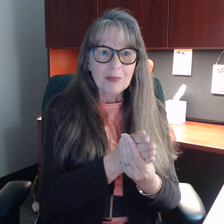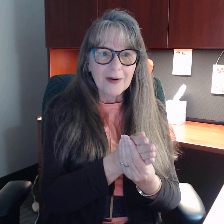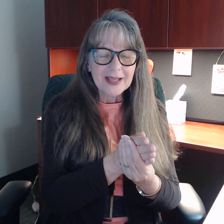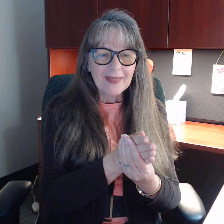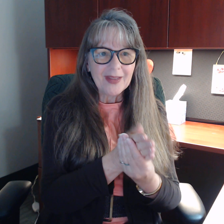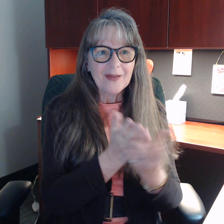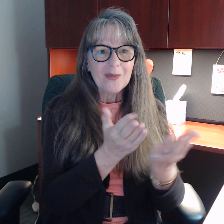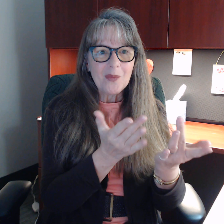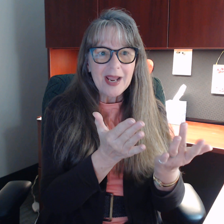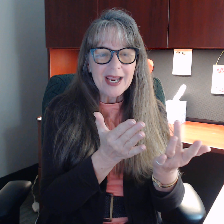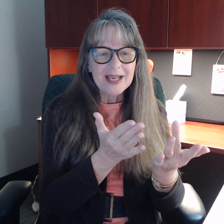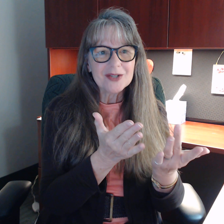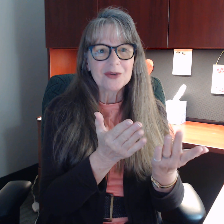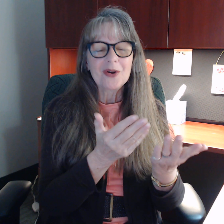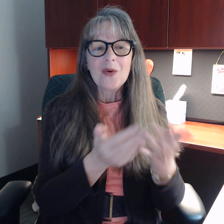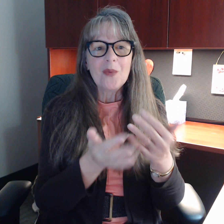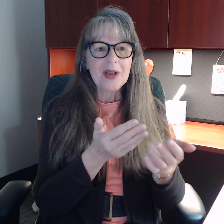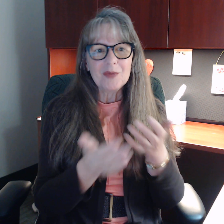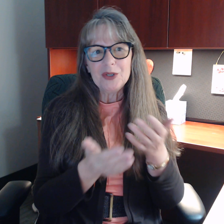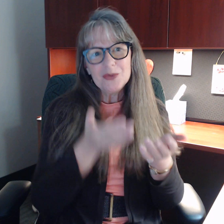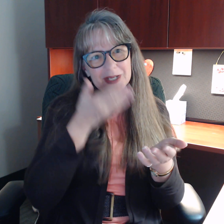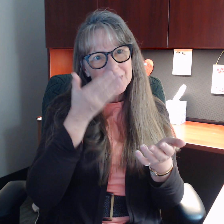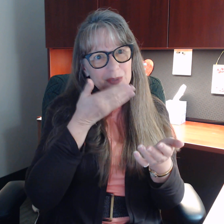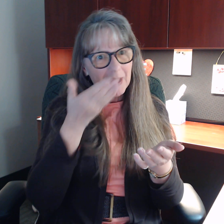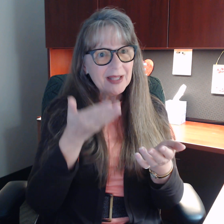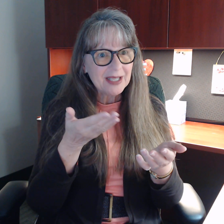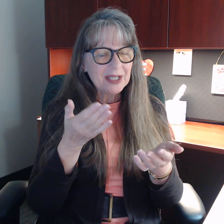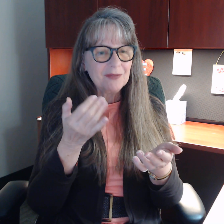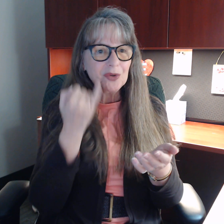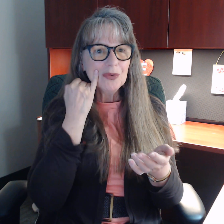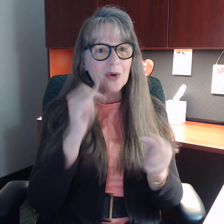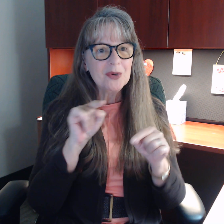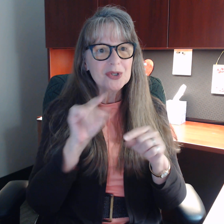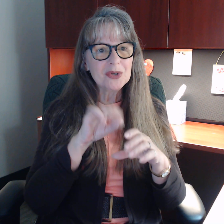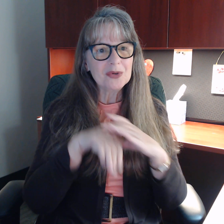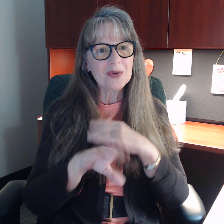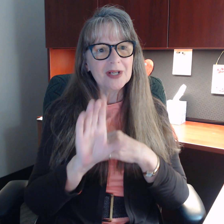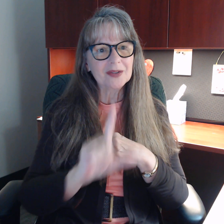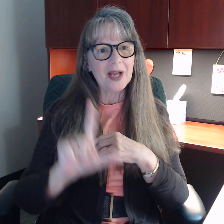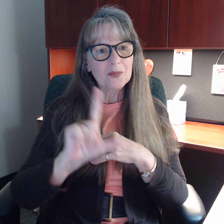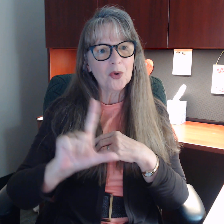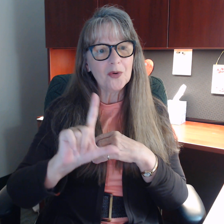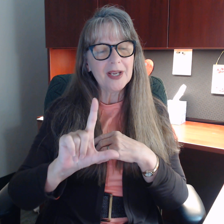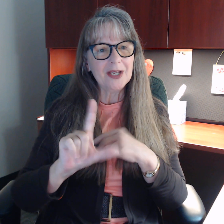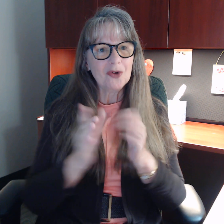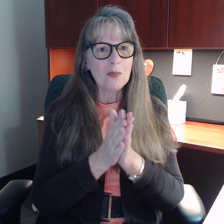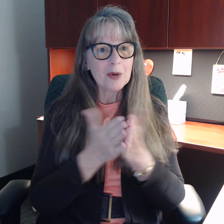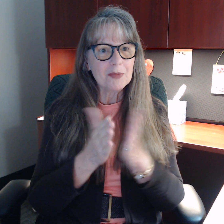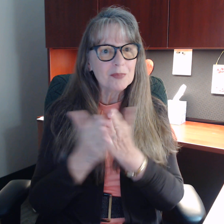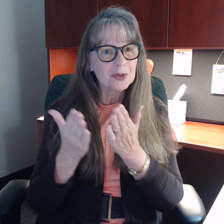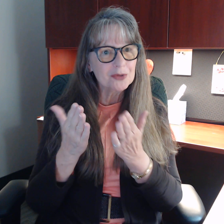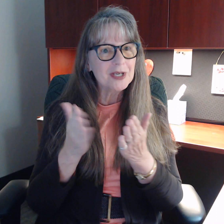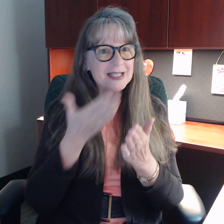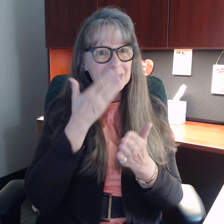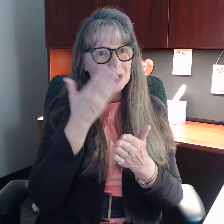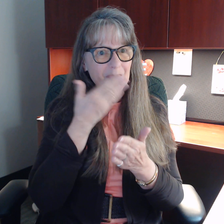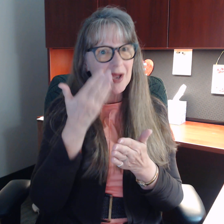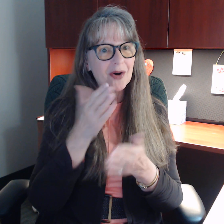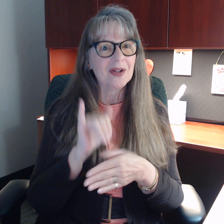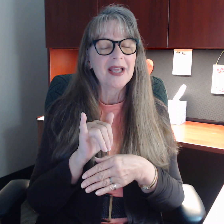in there, wait or whatever, and you can smell it. Like if you go into a library and you open up the books, you can smell, and